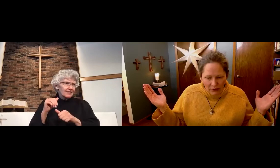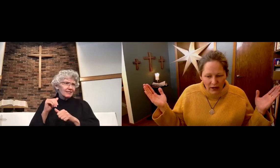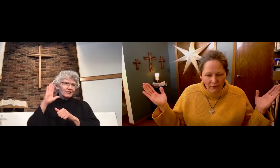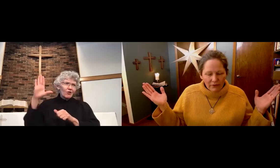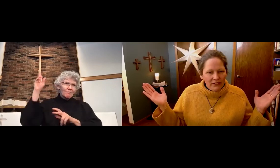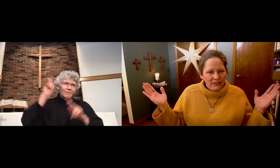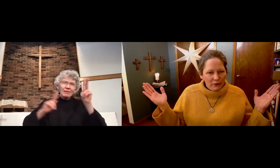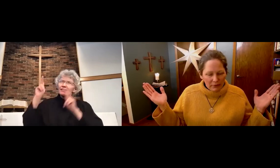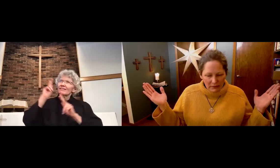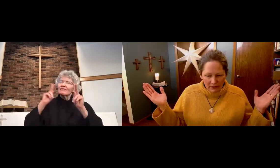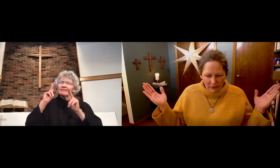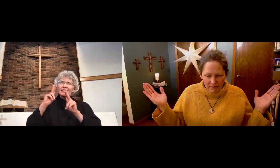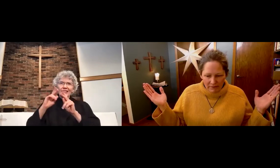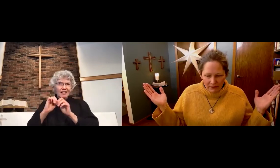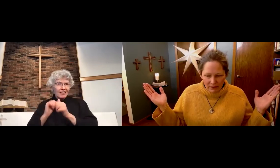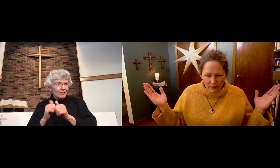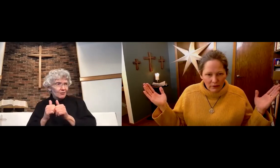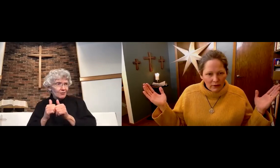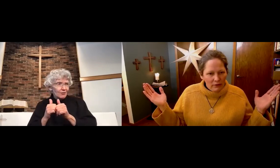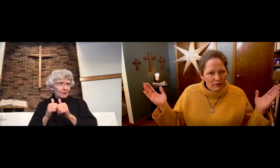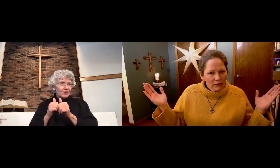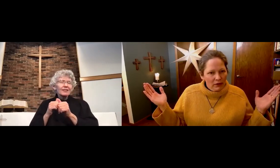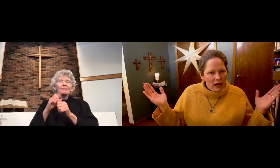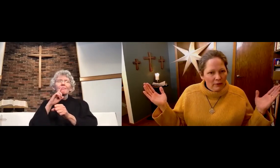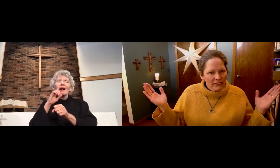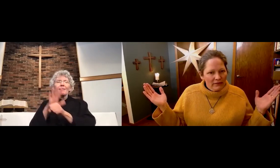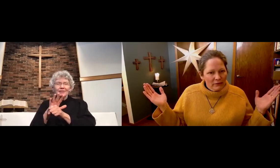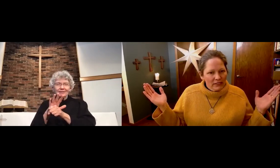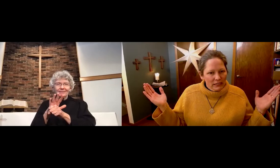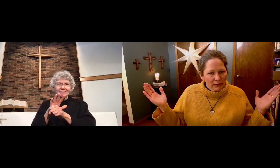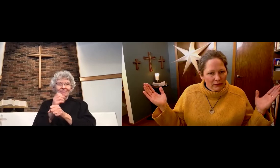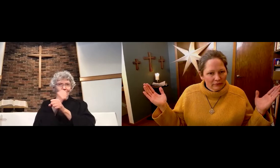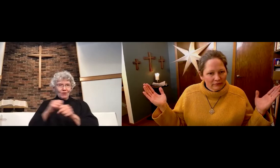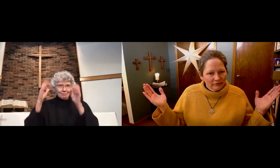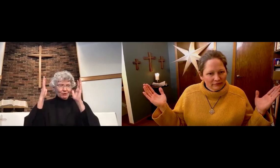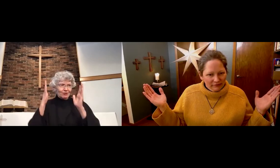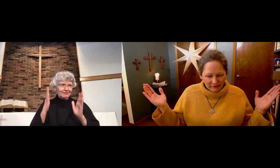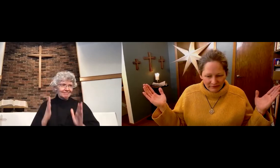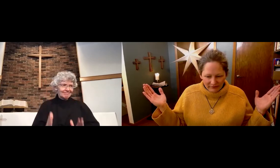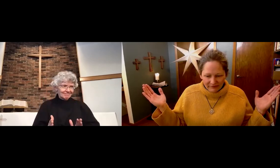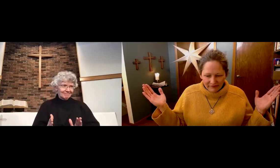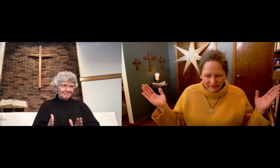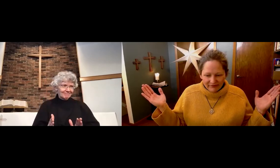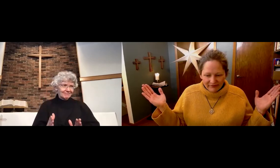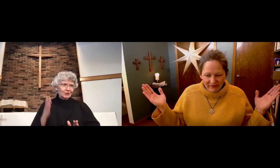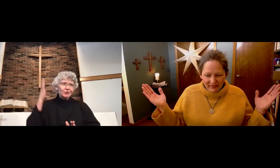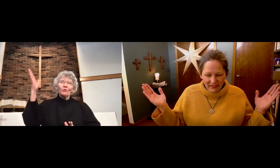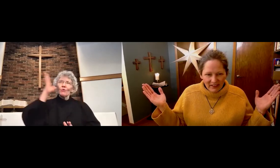You comforted your people with the promise of the Redeemer,